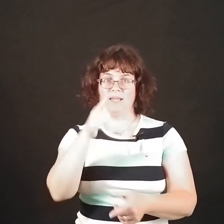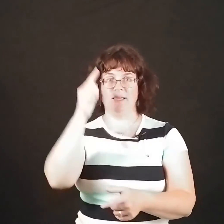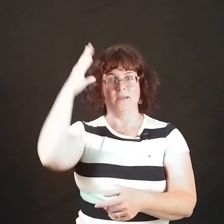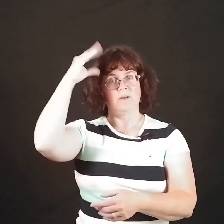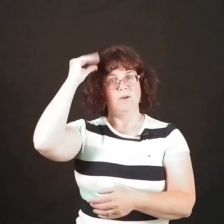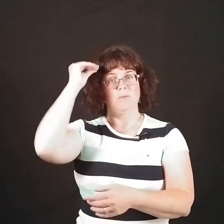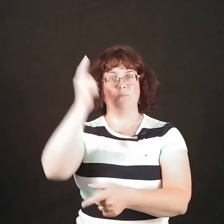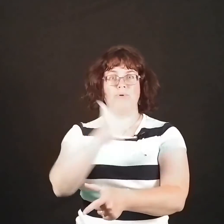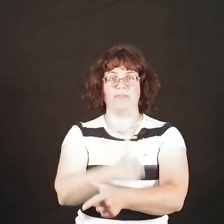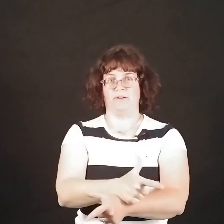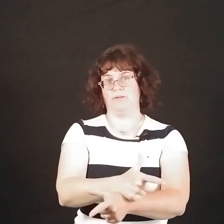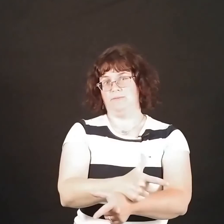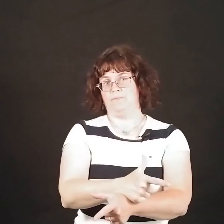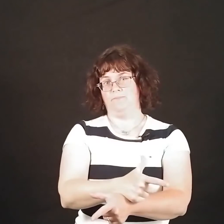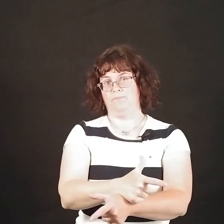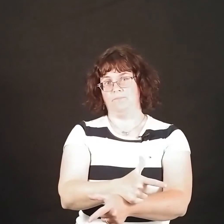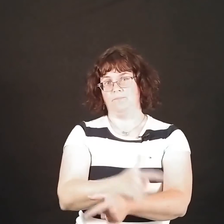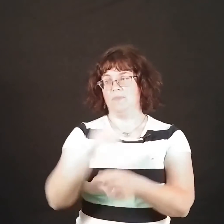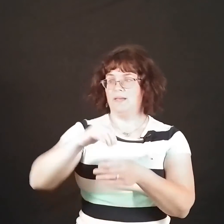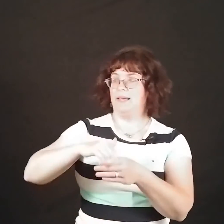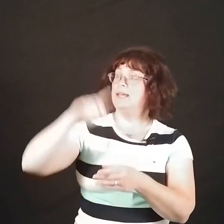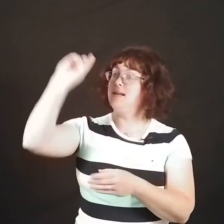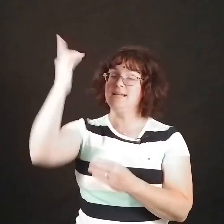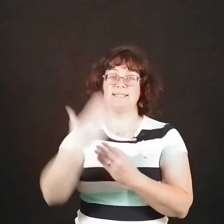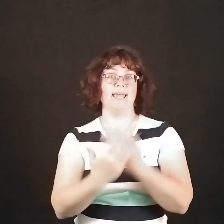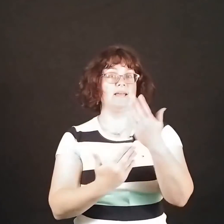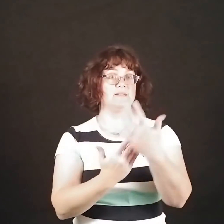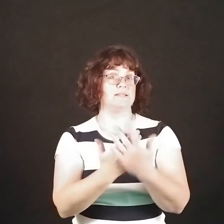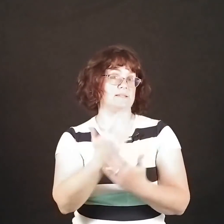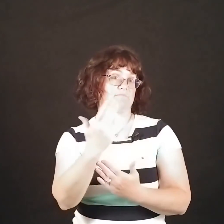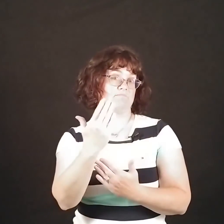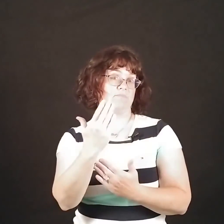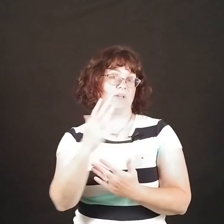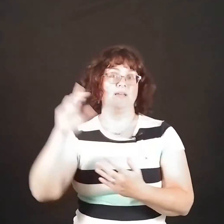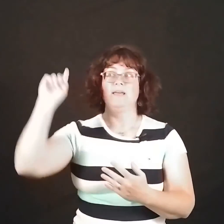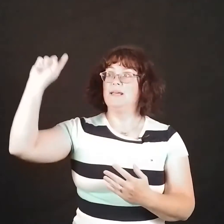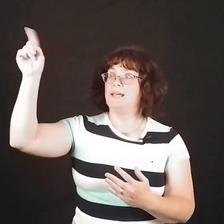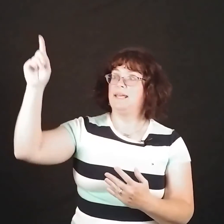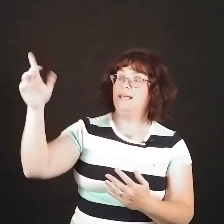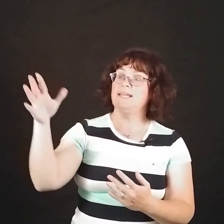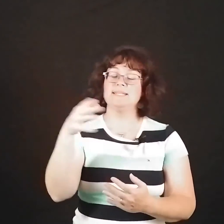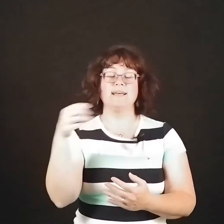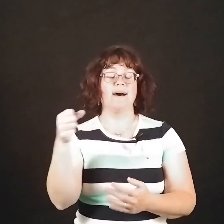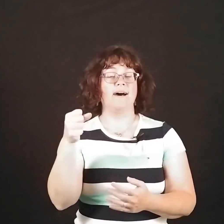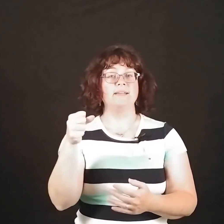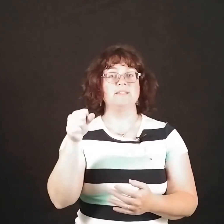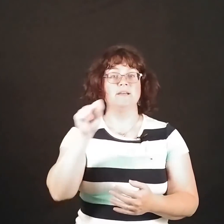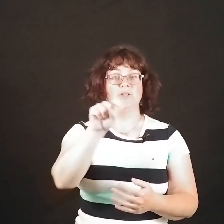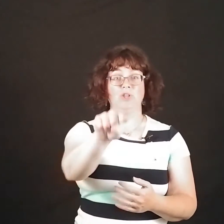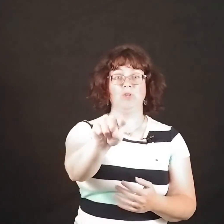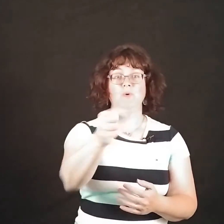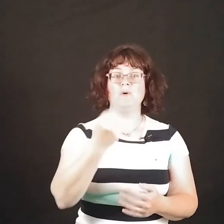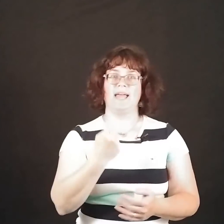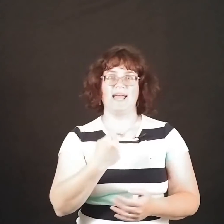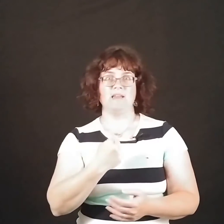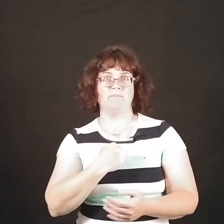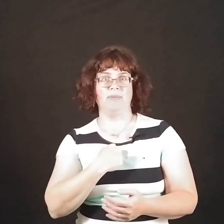me, brother, in His hands. He's got you and